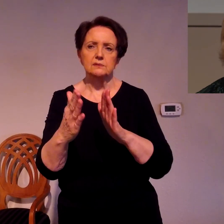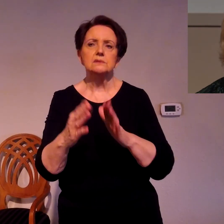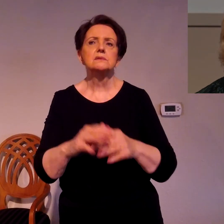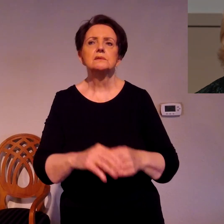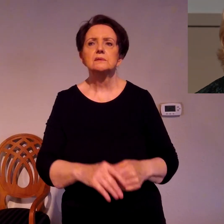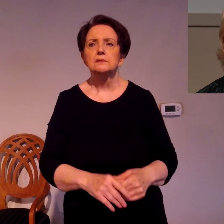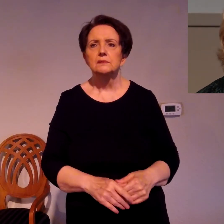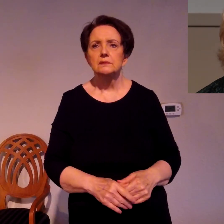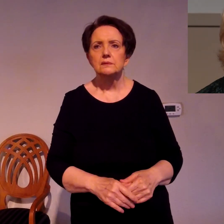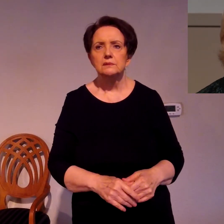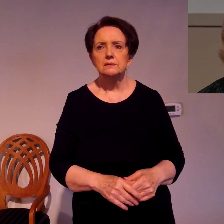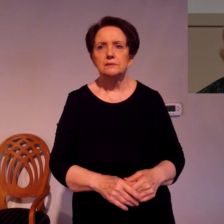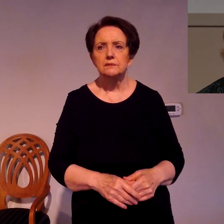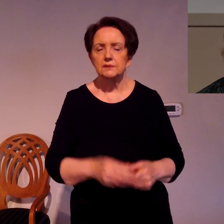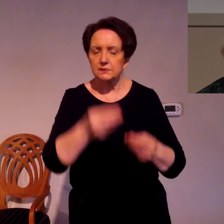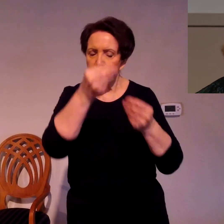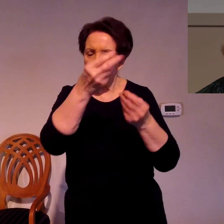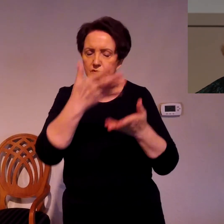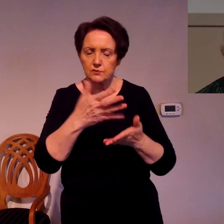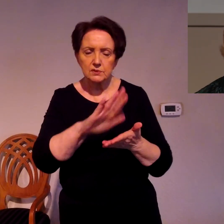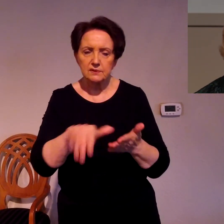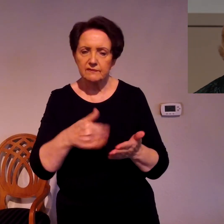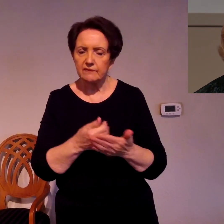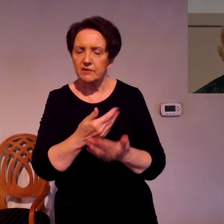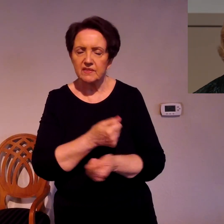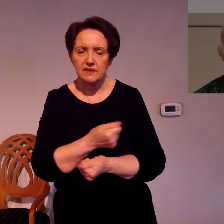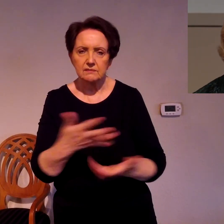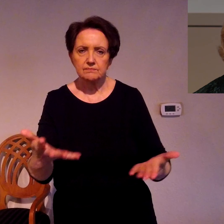that is the source of all creation.